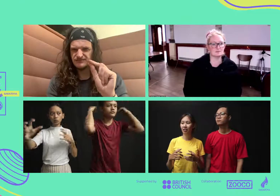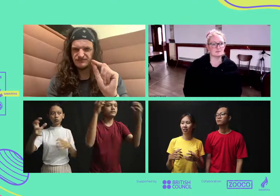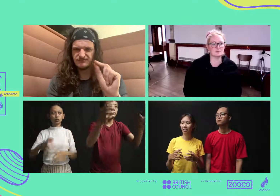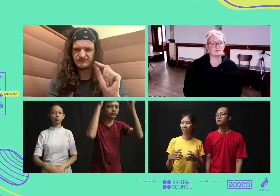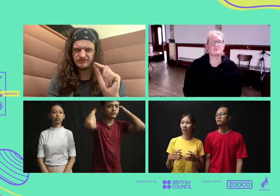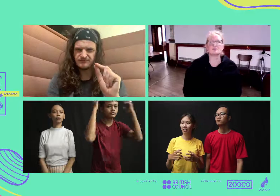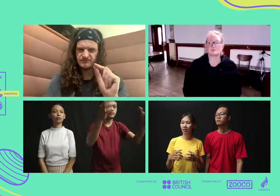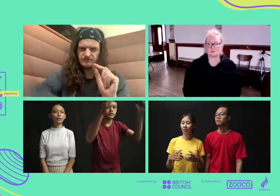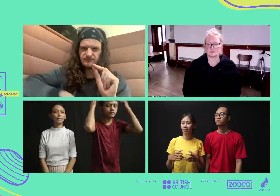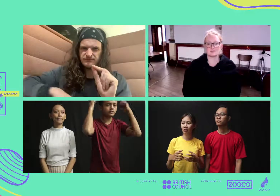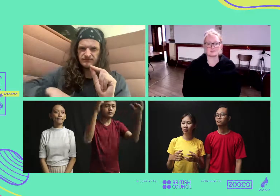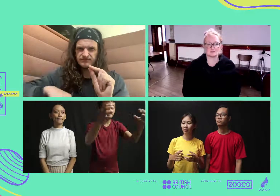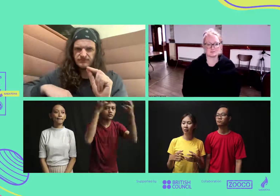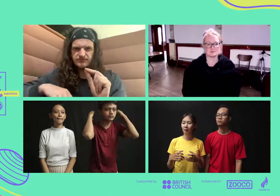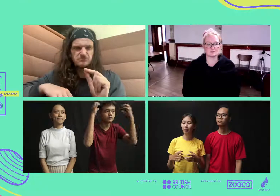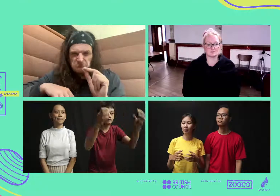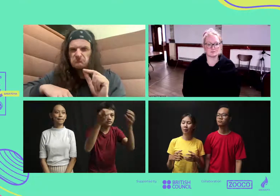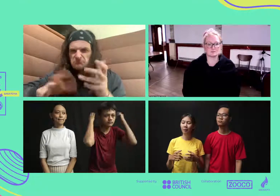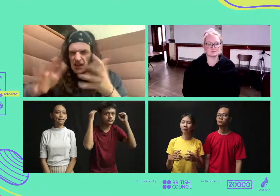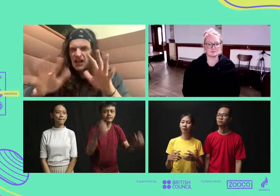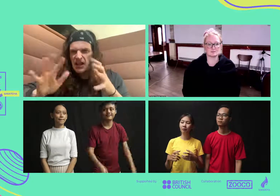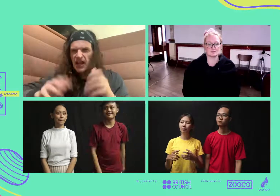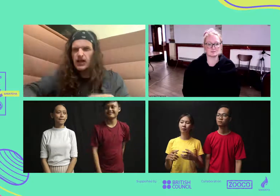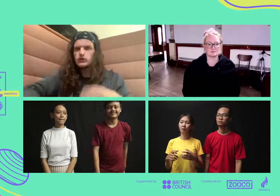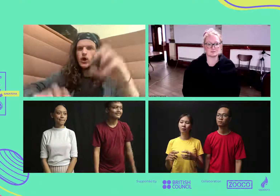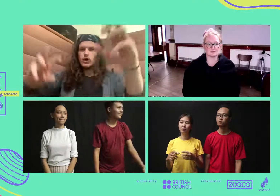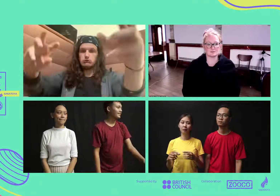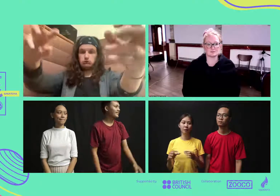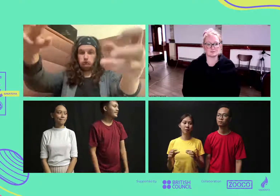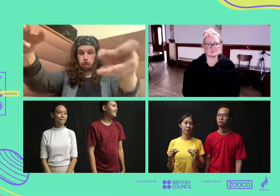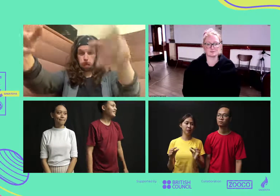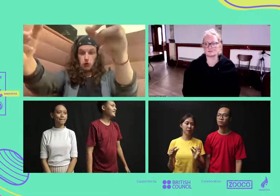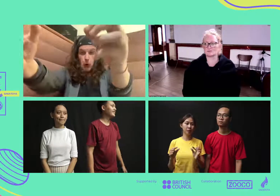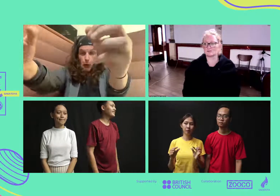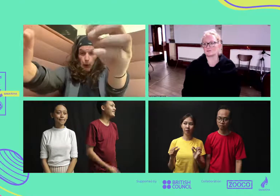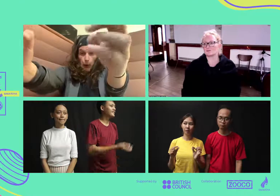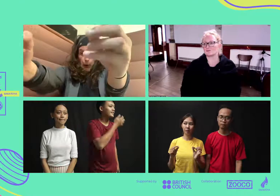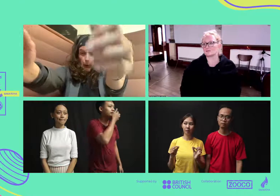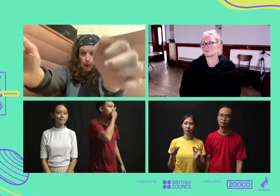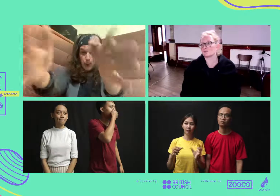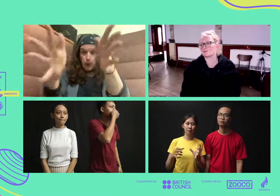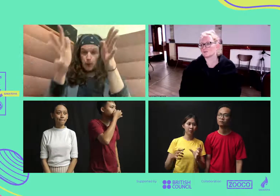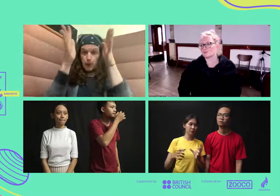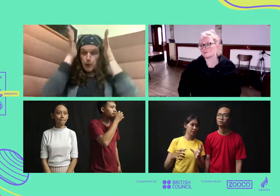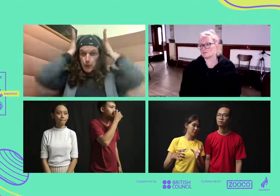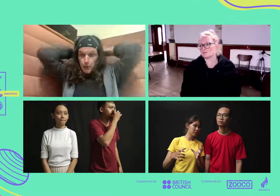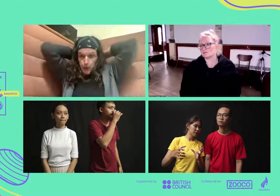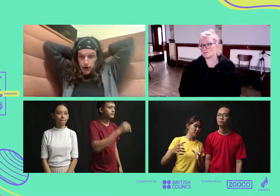Warp Speed. I don't know if you know that film, but it's a bit like that. So